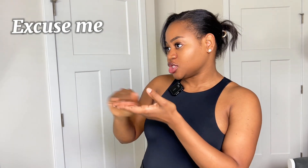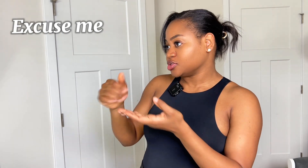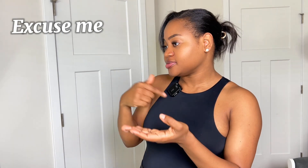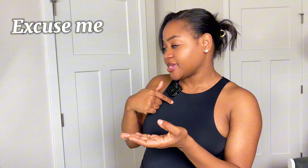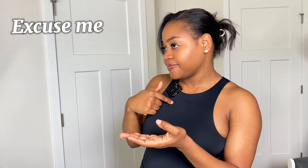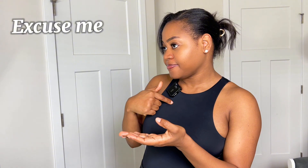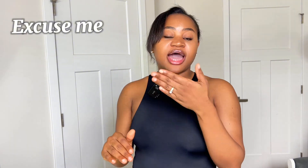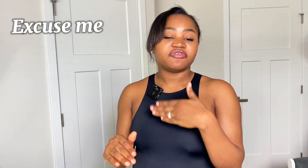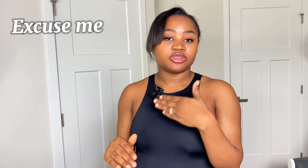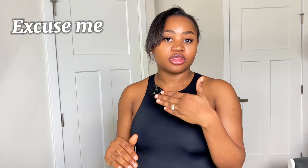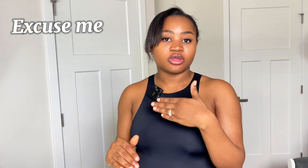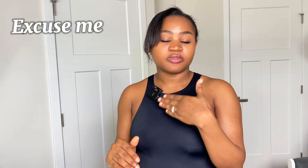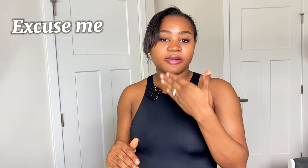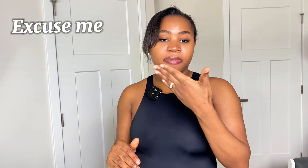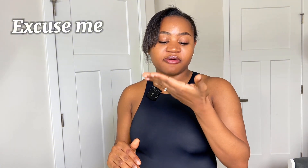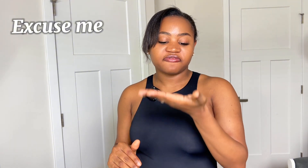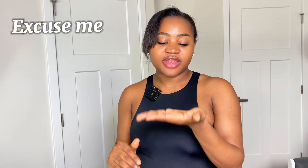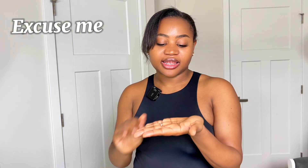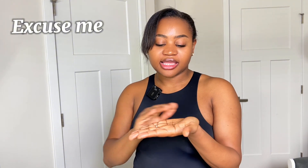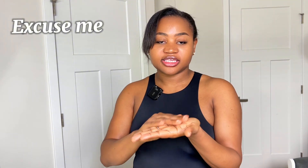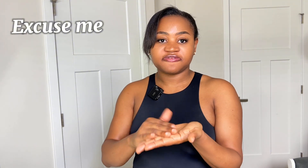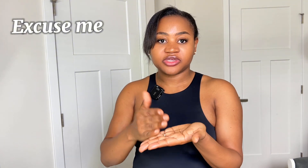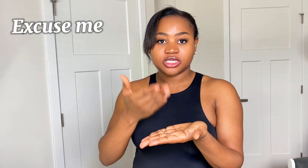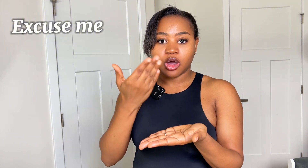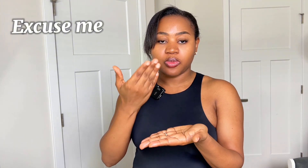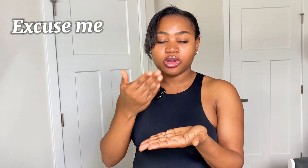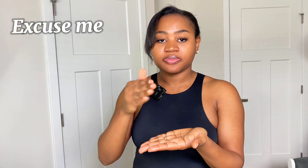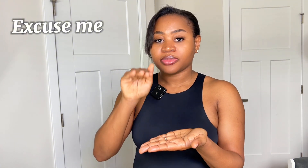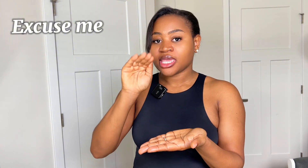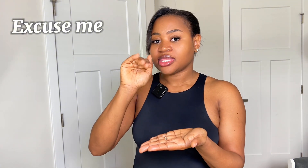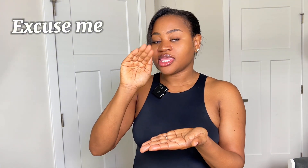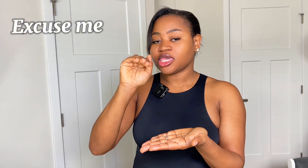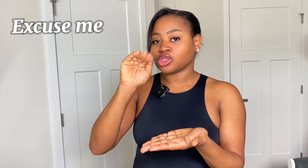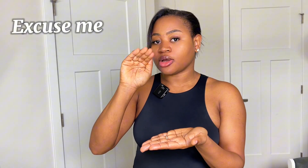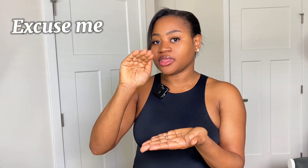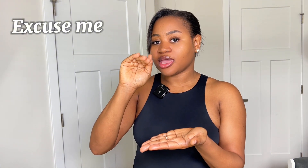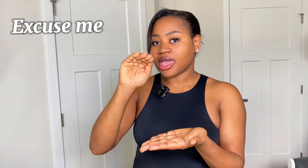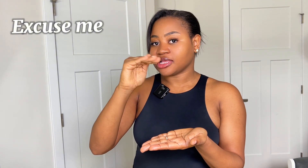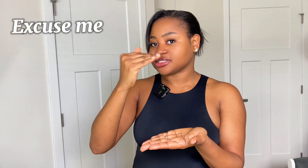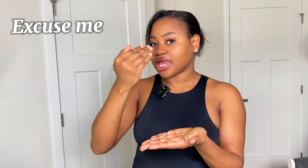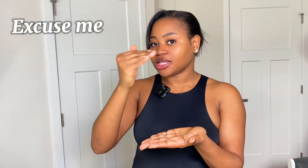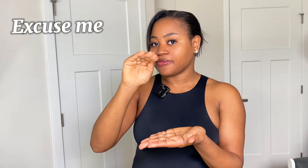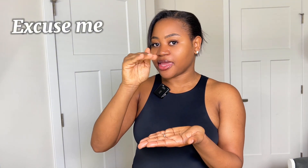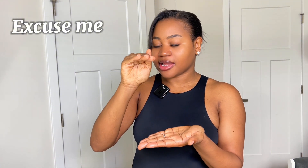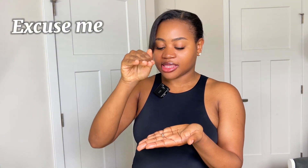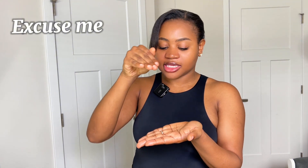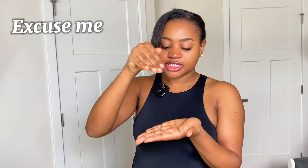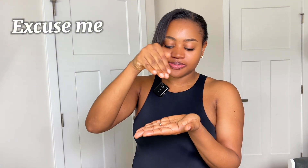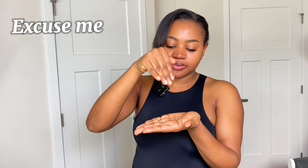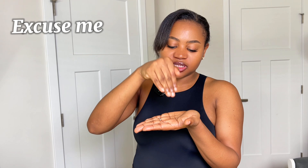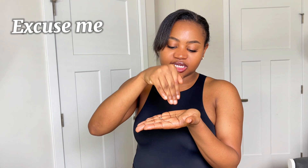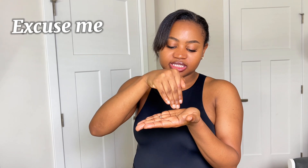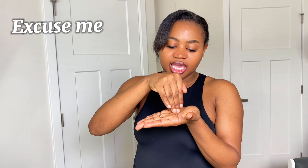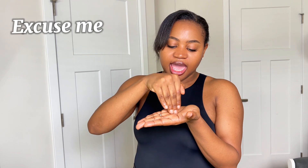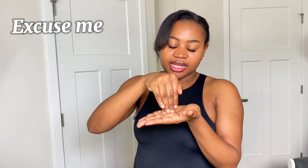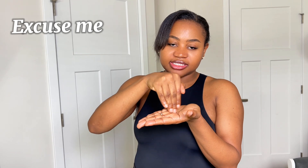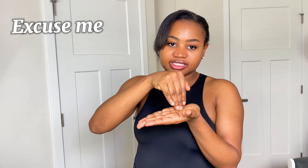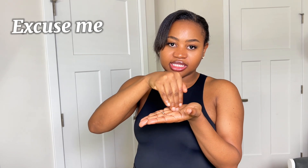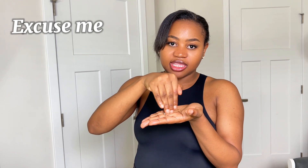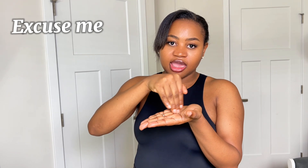Excuse me. Have your non-dominant palm flat like this, facing upward. Take your dominant hand, slightly bend like this. Put it at the center of